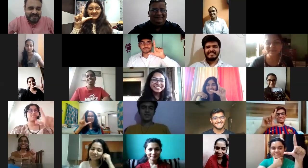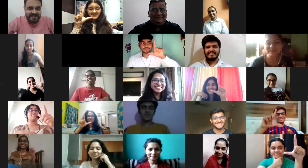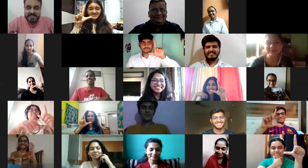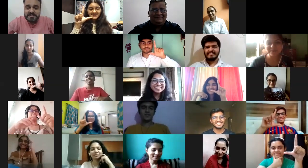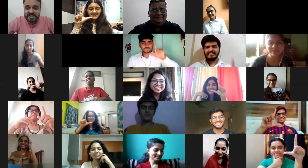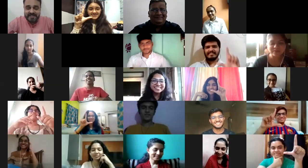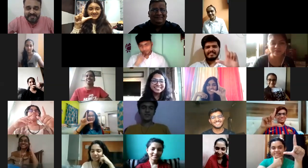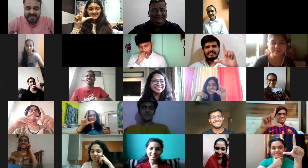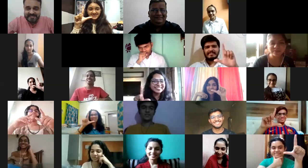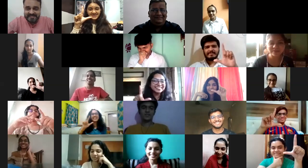This cheating.